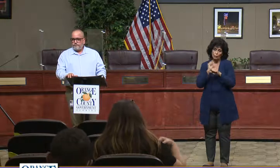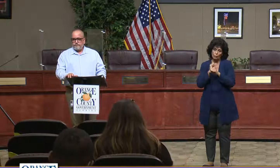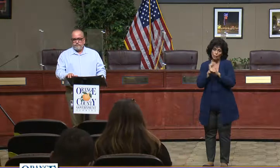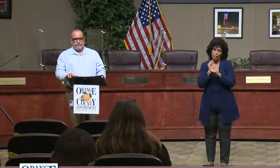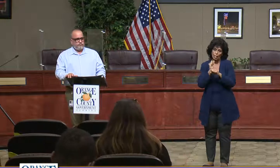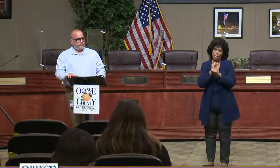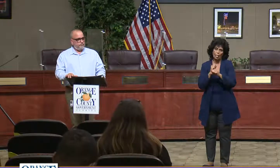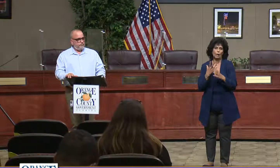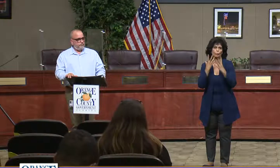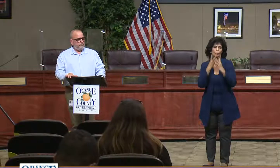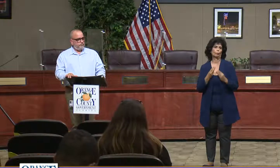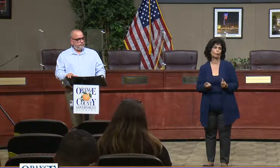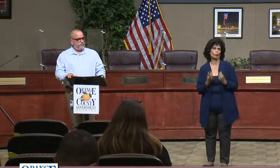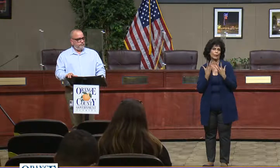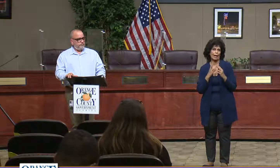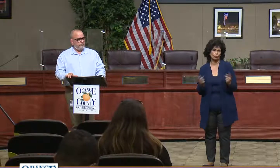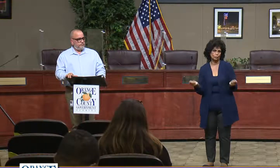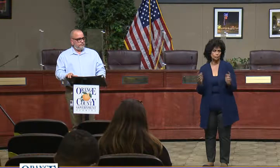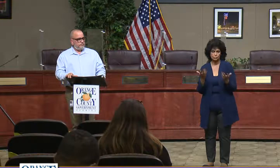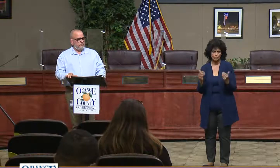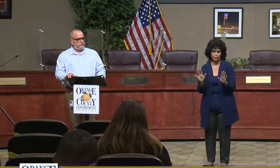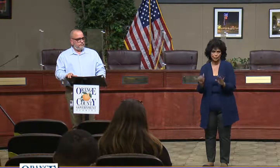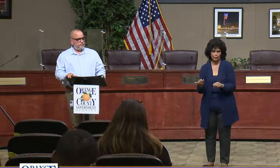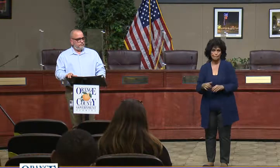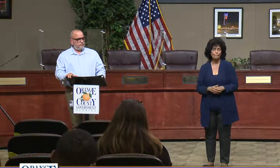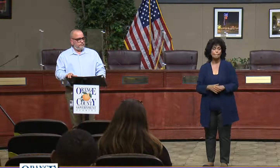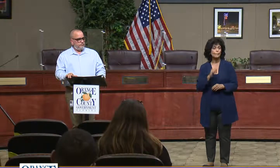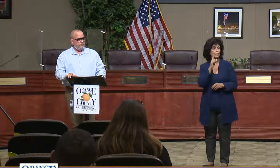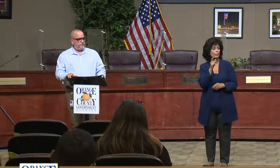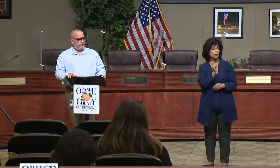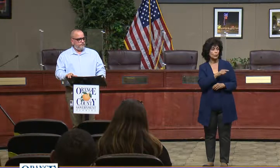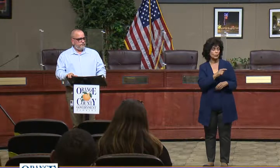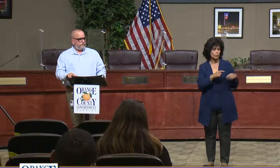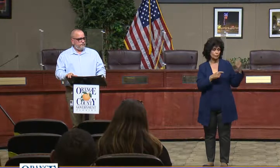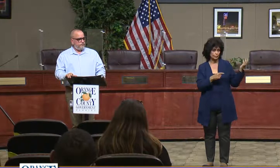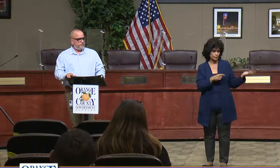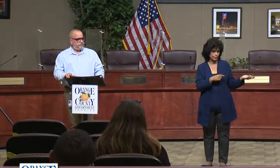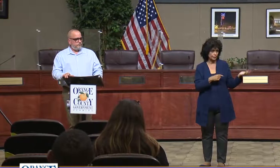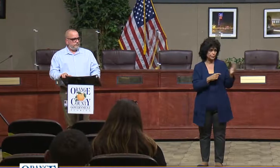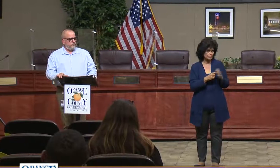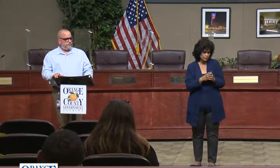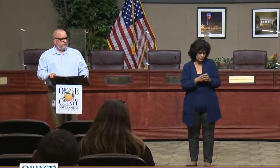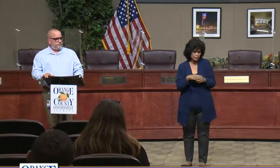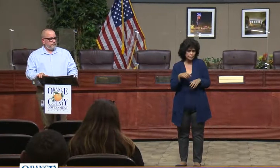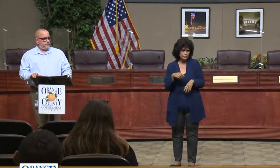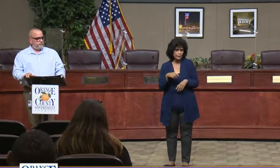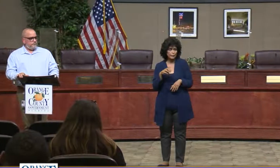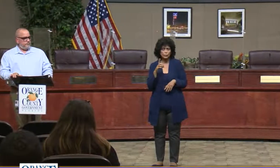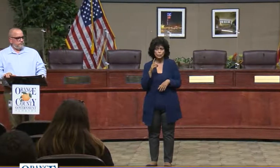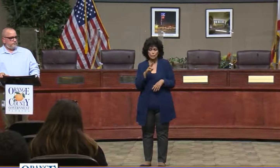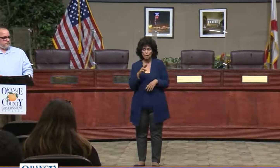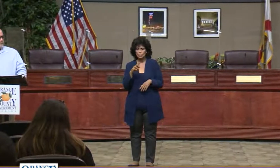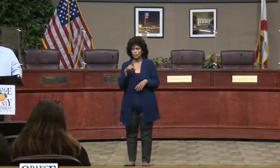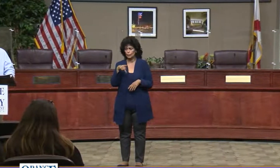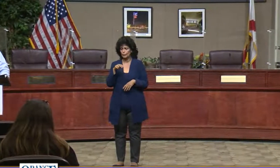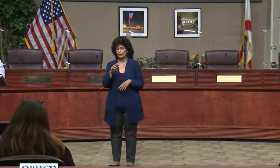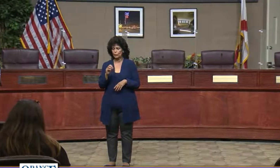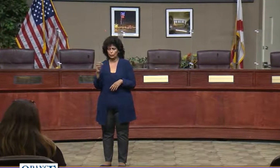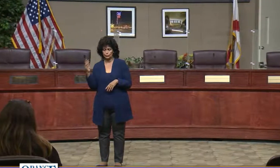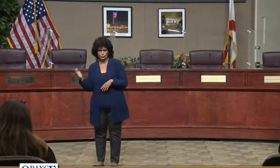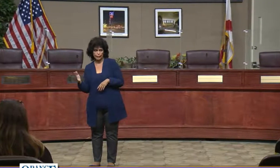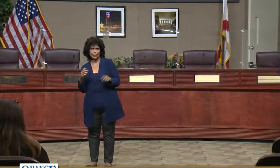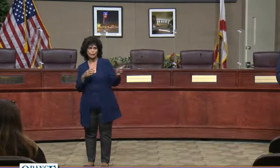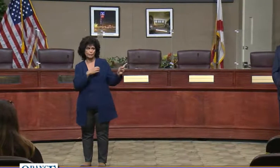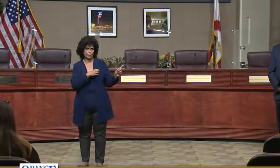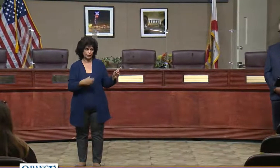This next question was texted in from Mayor Demings and for Dr. Pino from Eric Sandoval with WKMG. The question reads, what kind